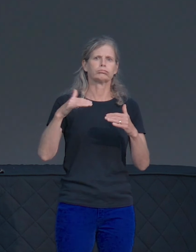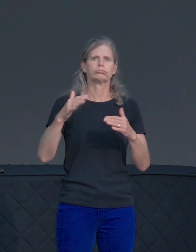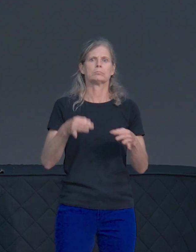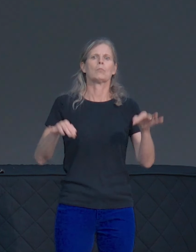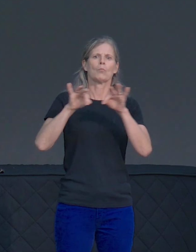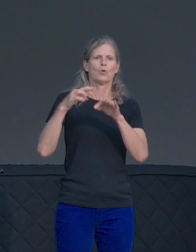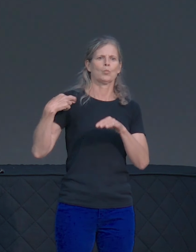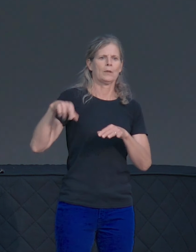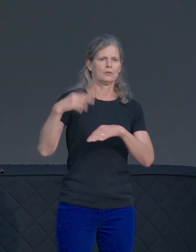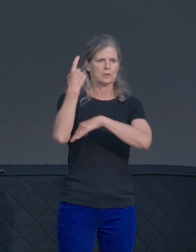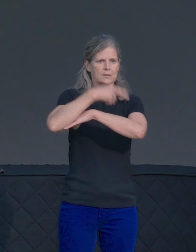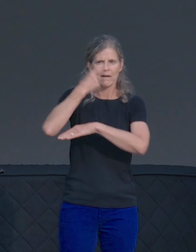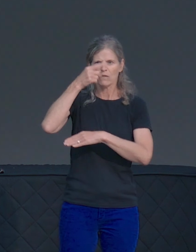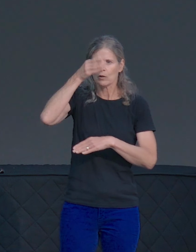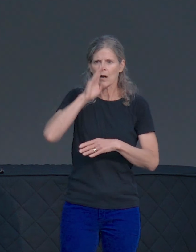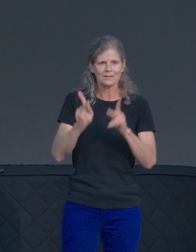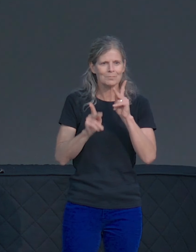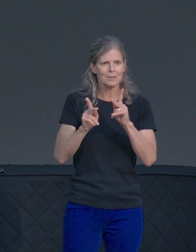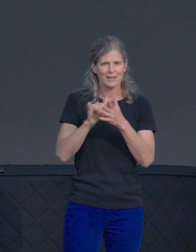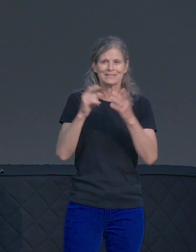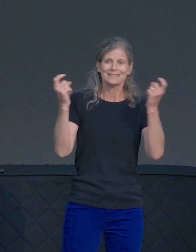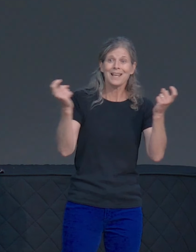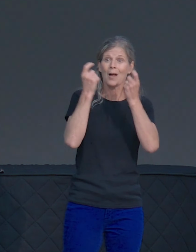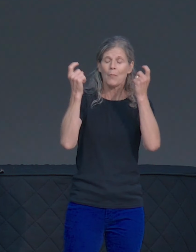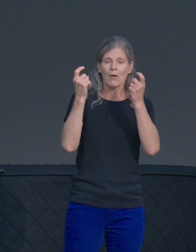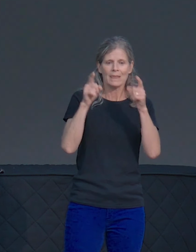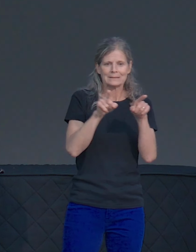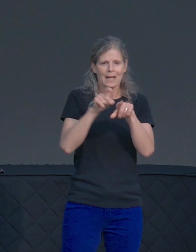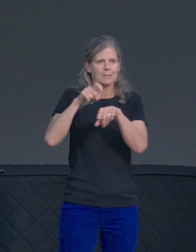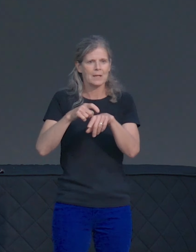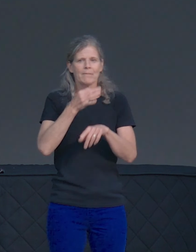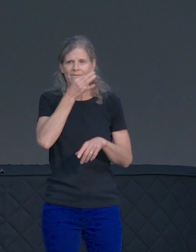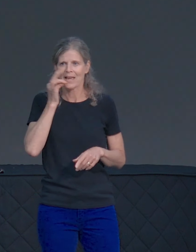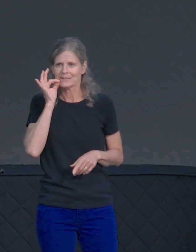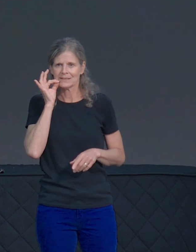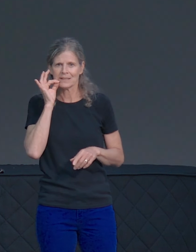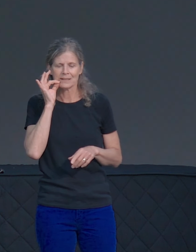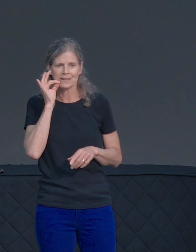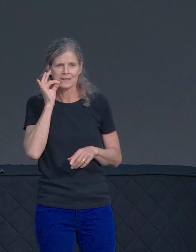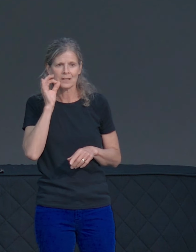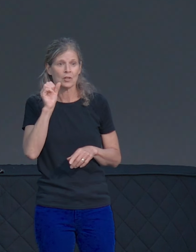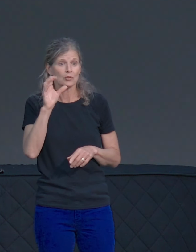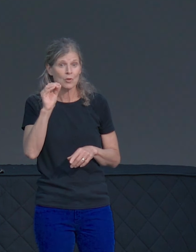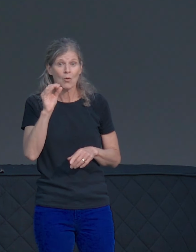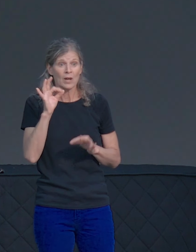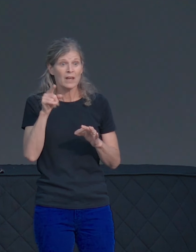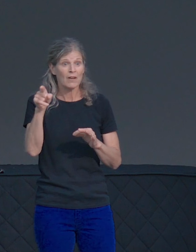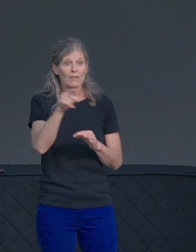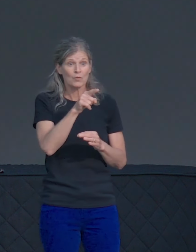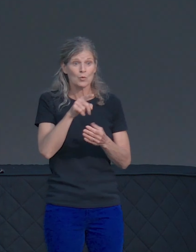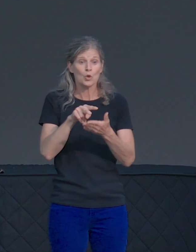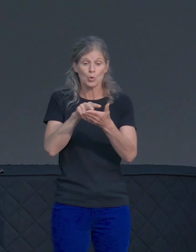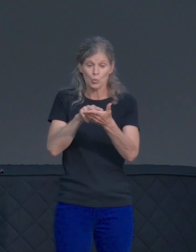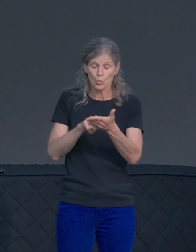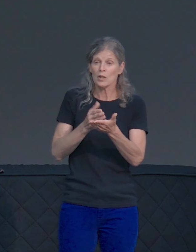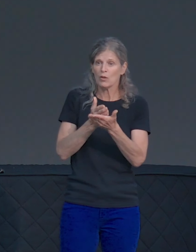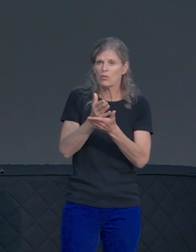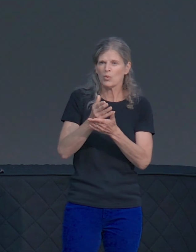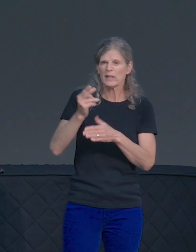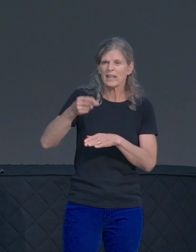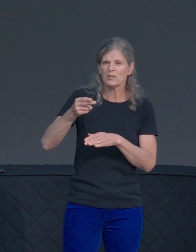for God's people, was to be celebrated in conjunction with fasting. And if you read through the history of Israel in the